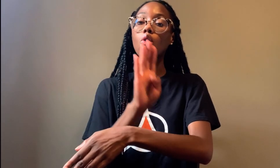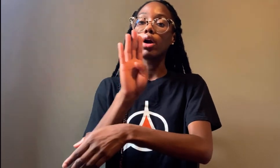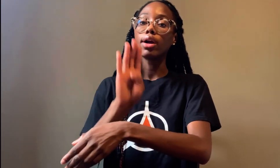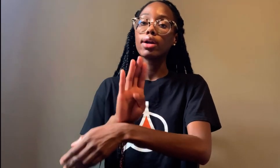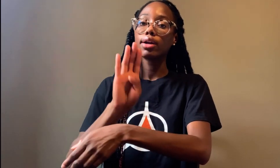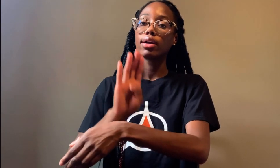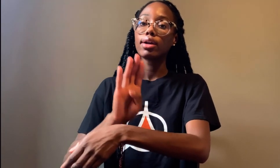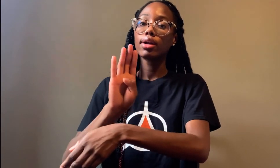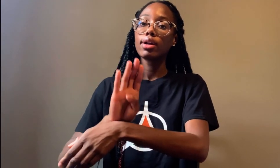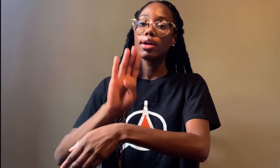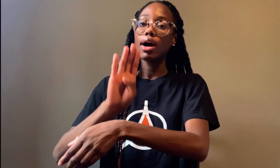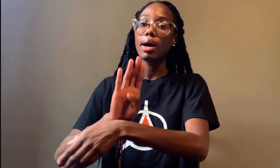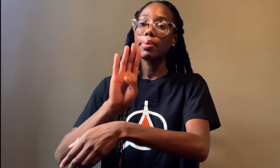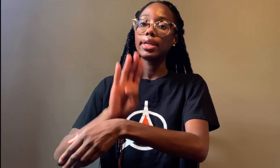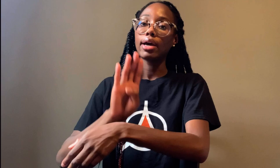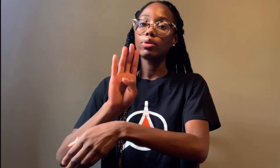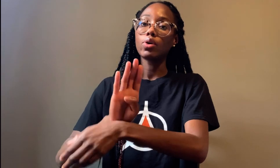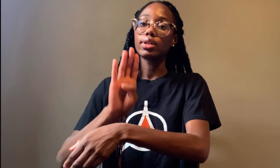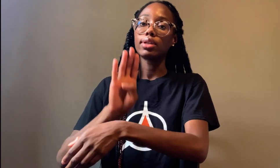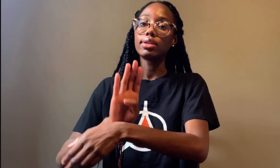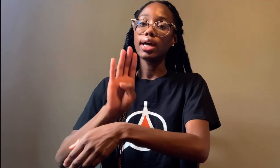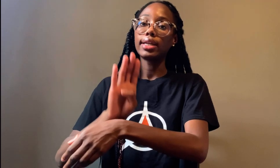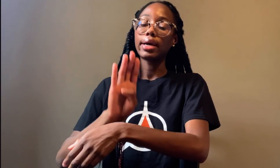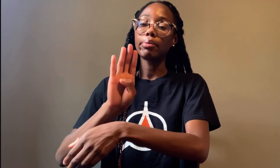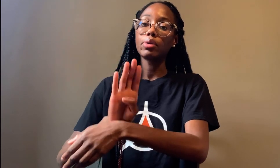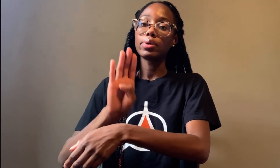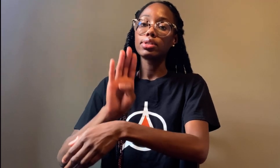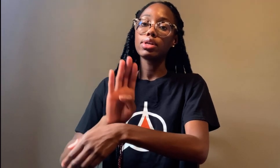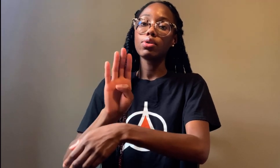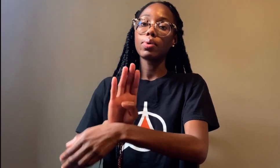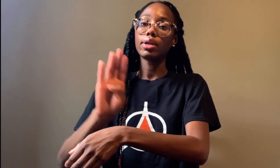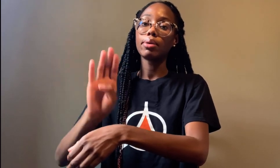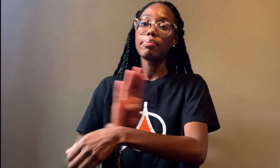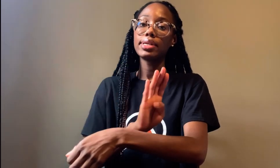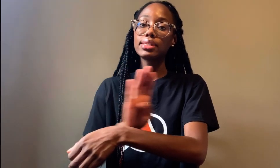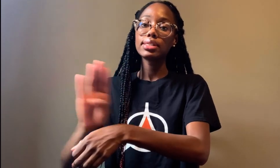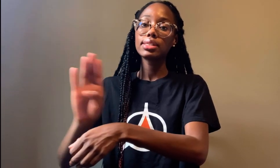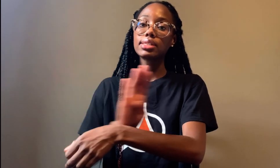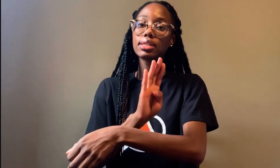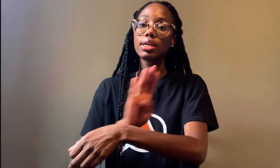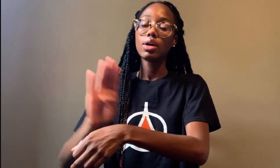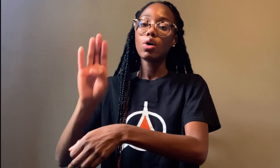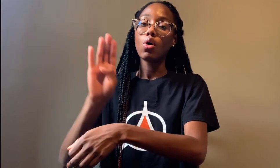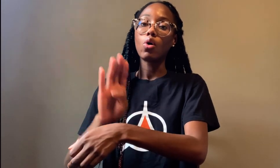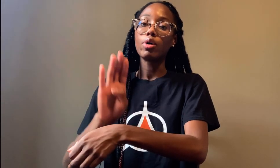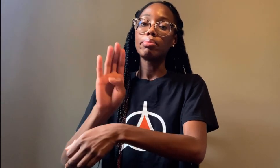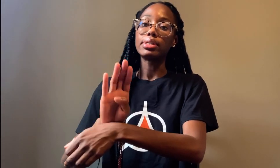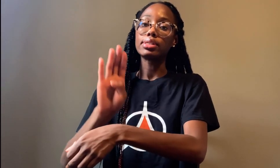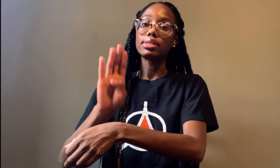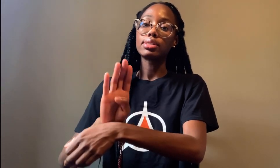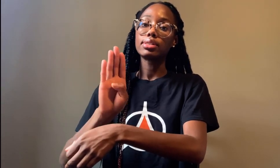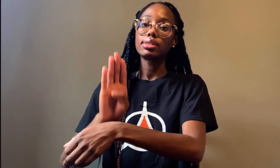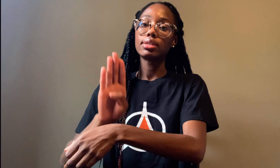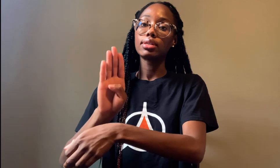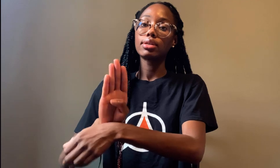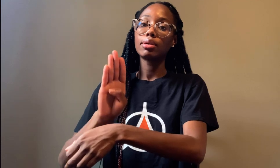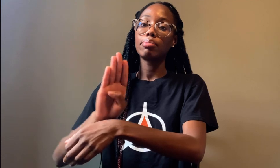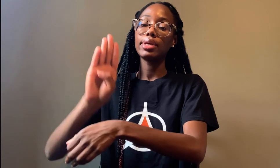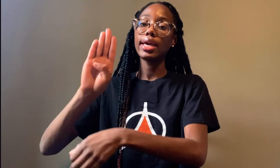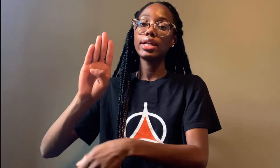or up and down on the non-dominant wrist, either one. Business or business. B hand